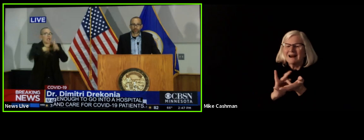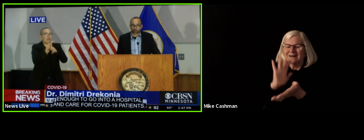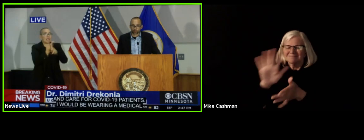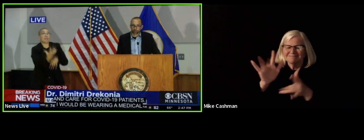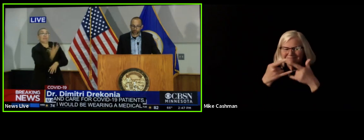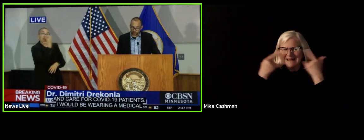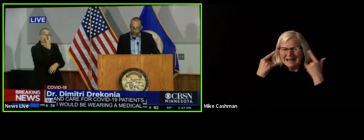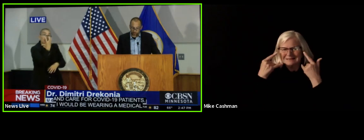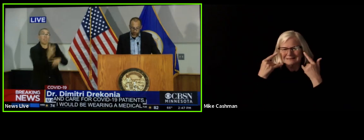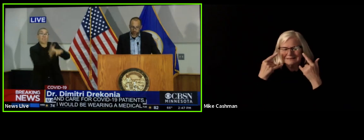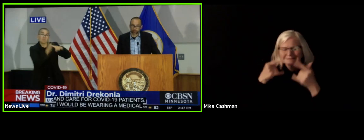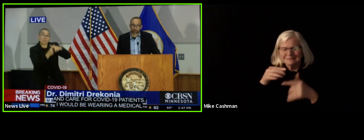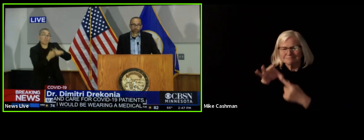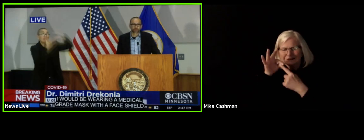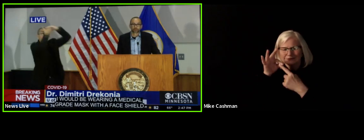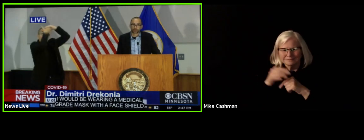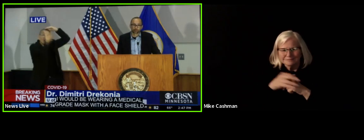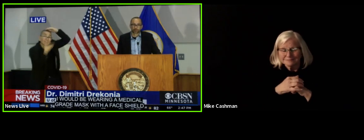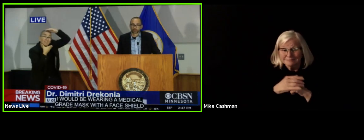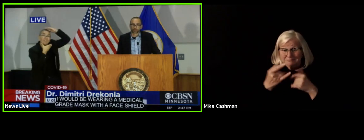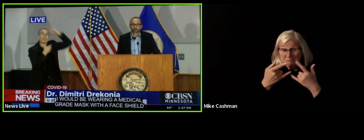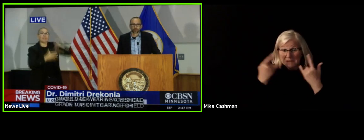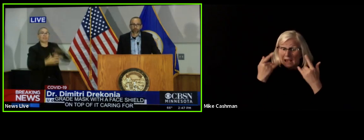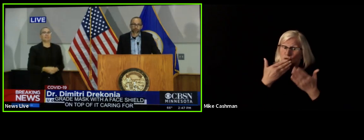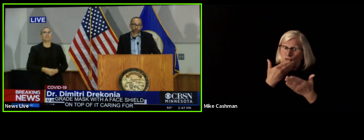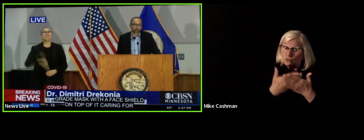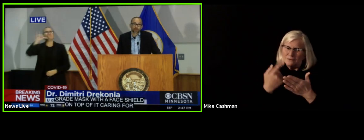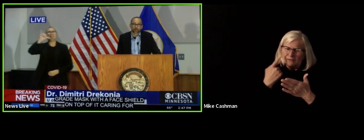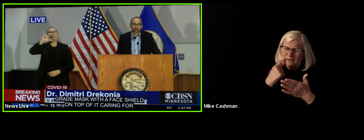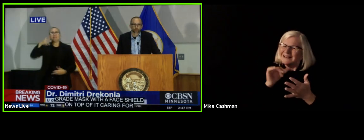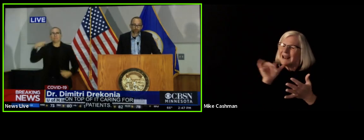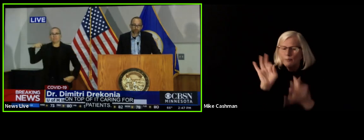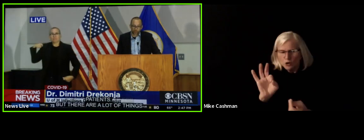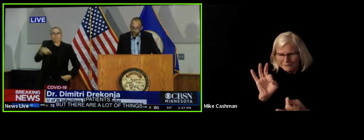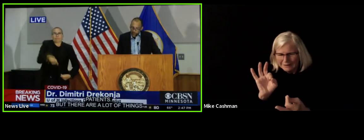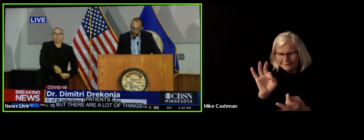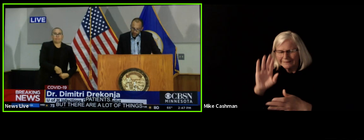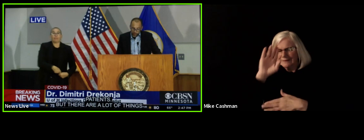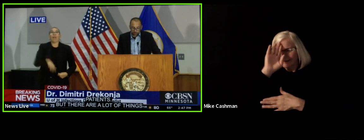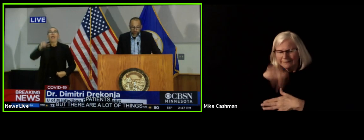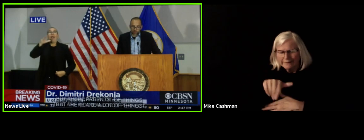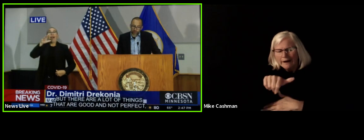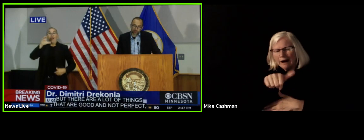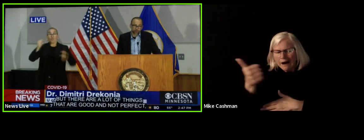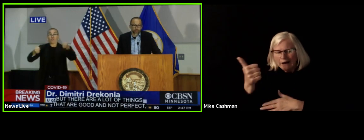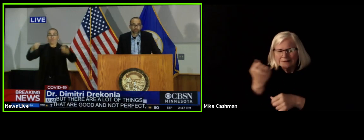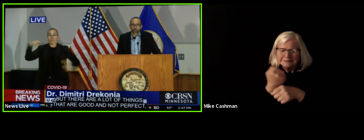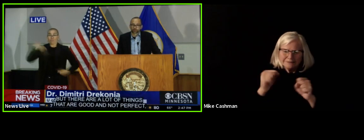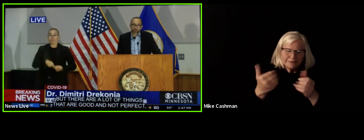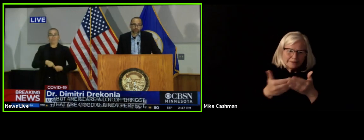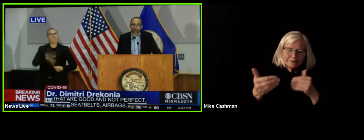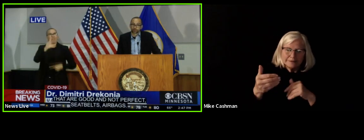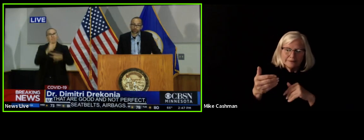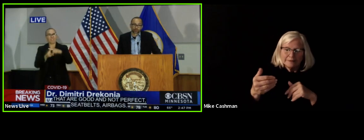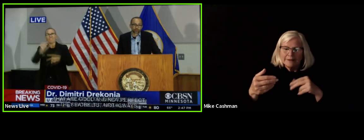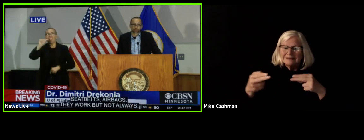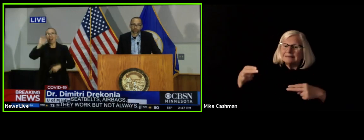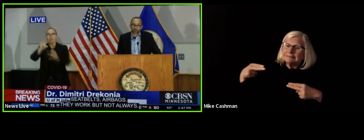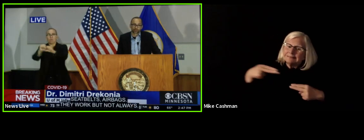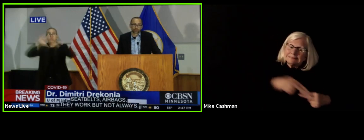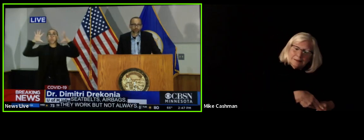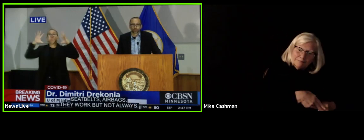but not perfect. Seatbelts and airbags, they work, but they do not always work. In infectious diseases, we stress